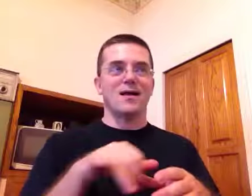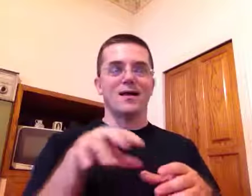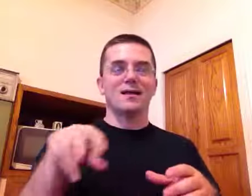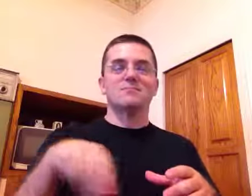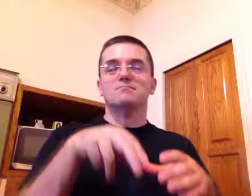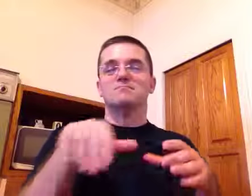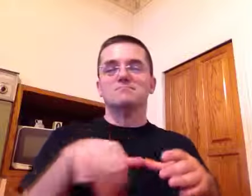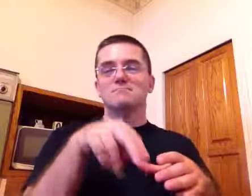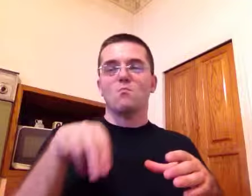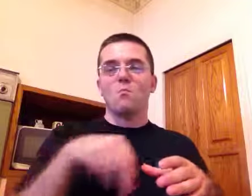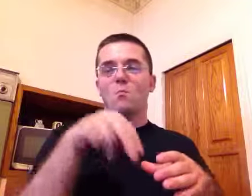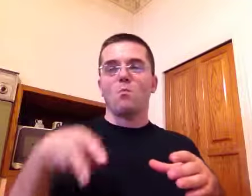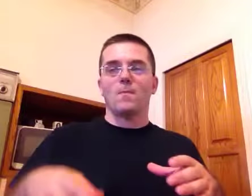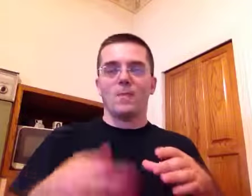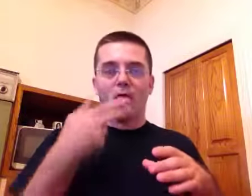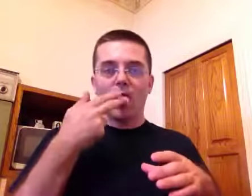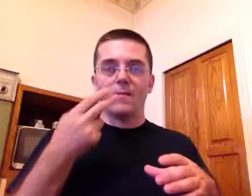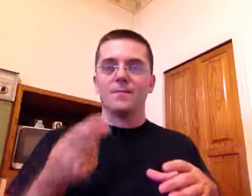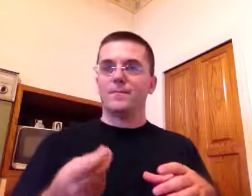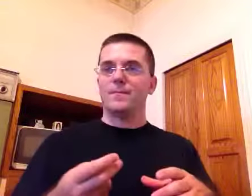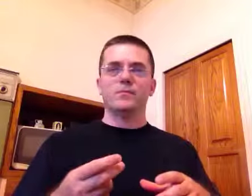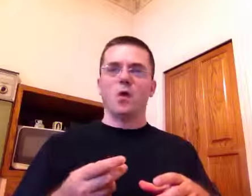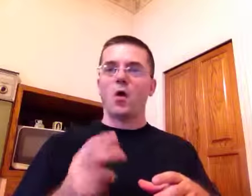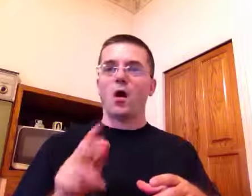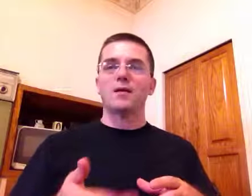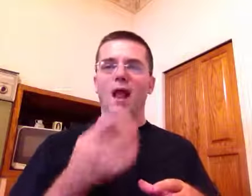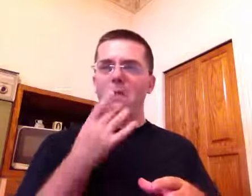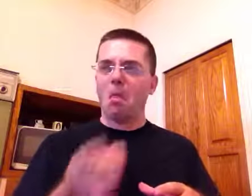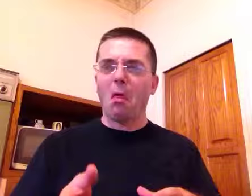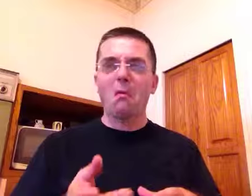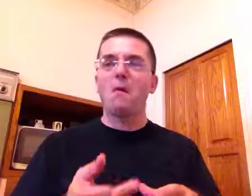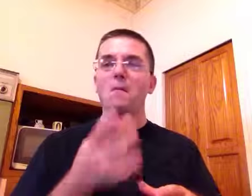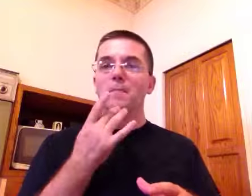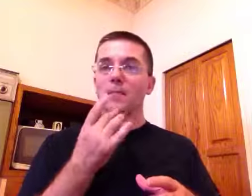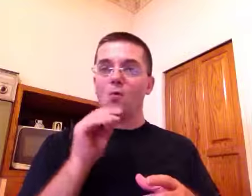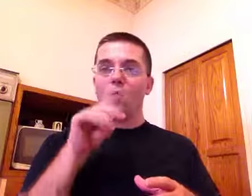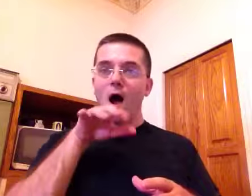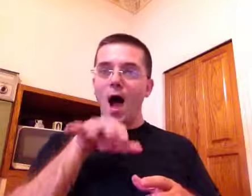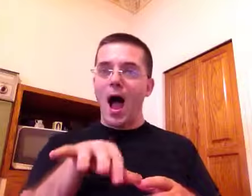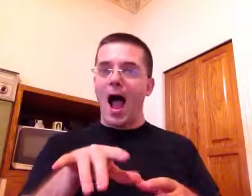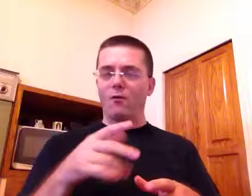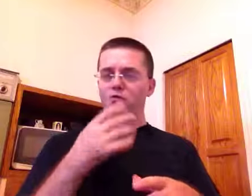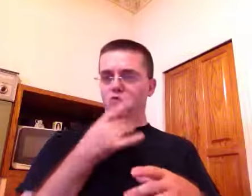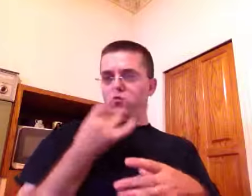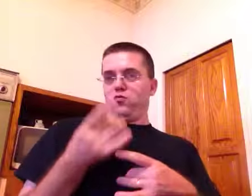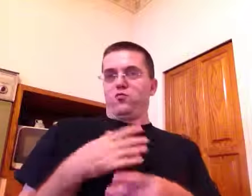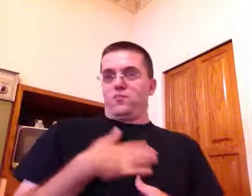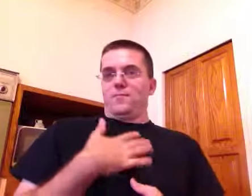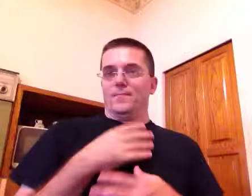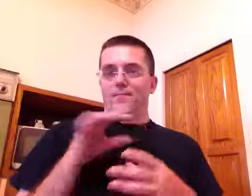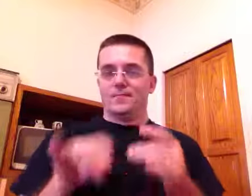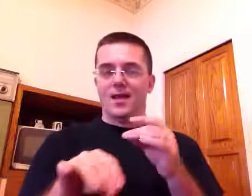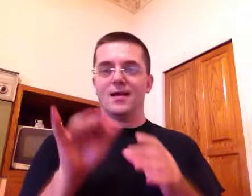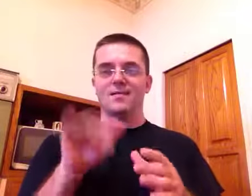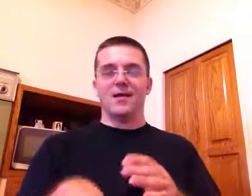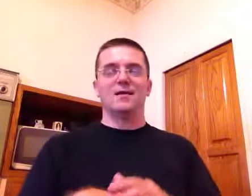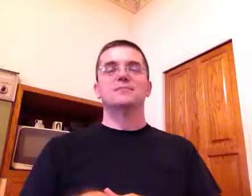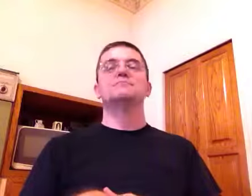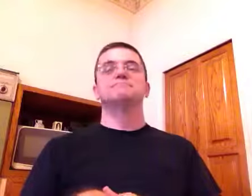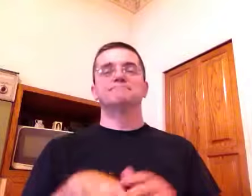Dave, you're going to get a little spice and some other stuff in there. Very good. We're really, I mean, I've gone through these videos. I'm